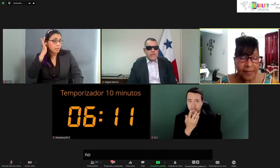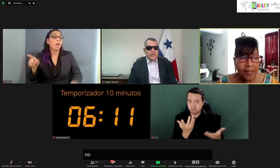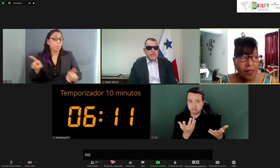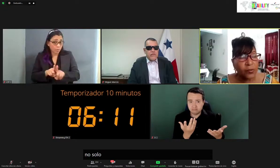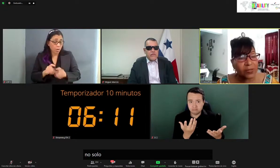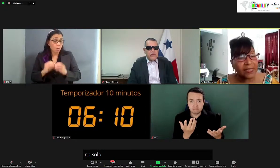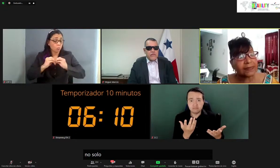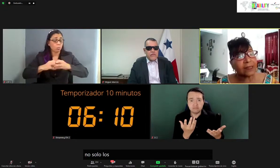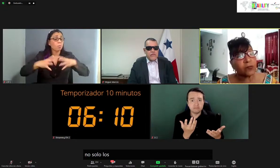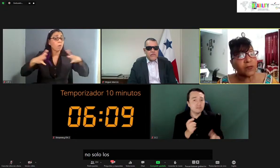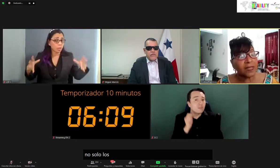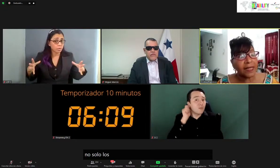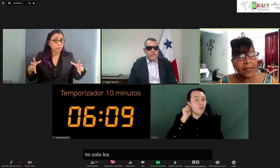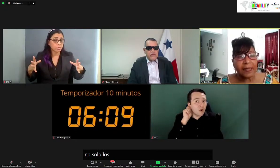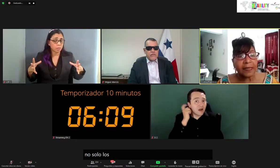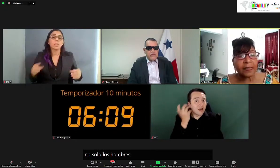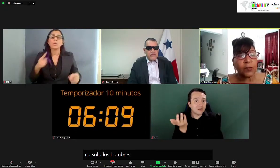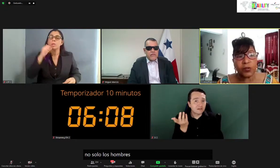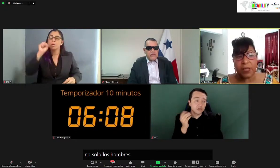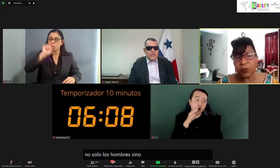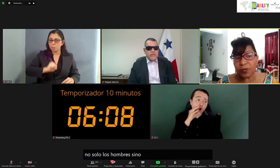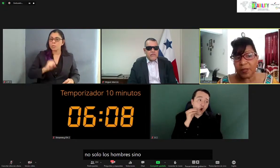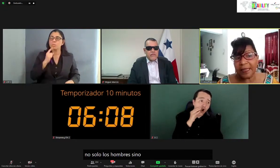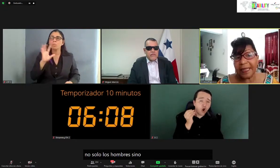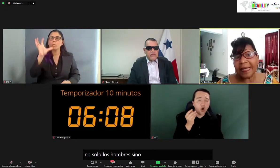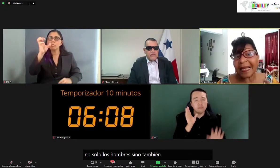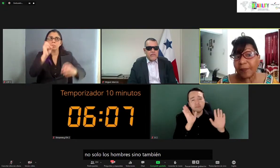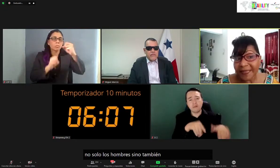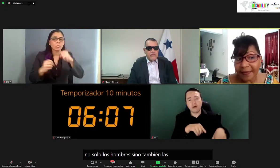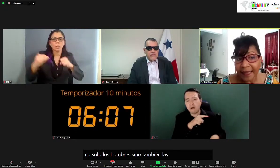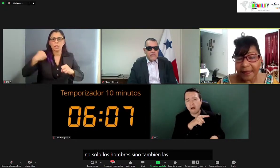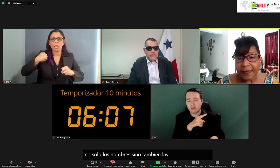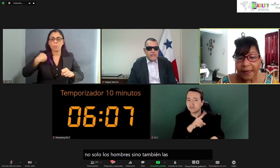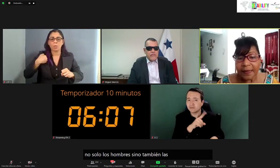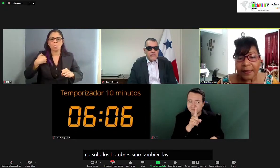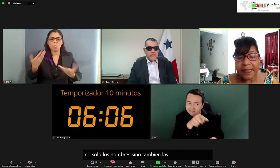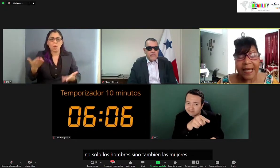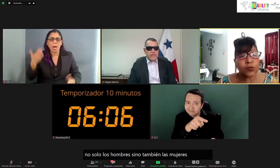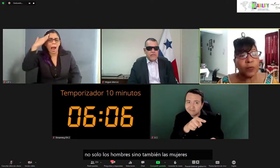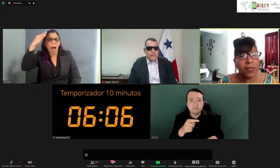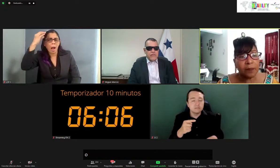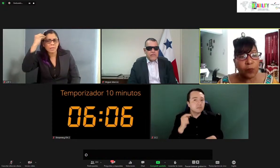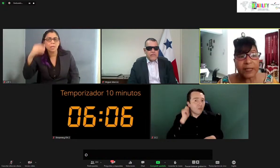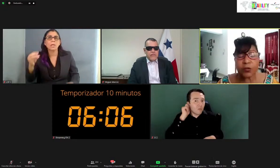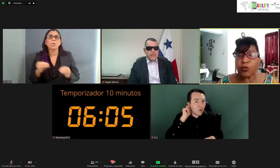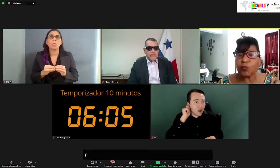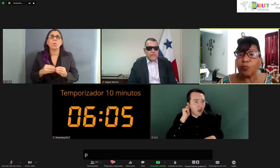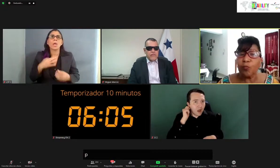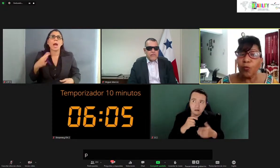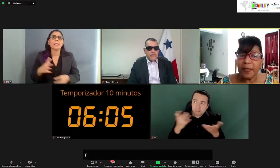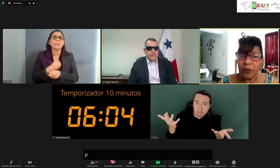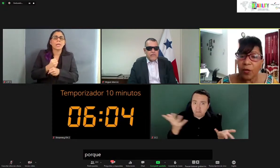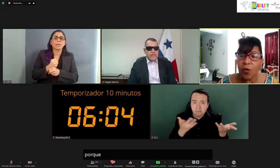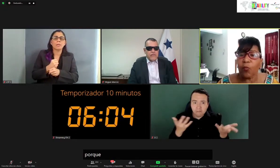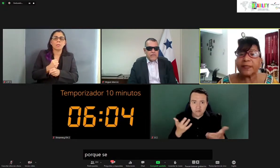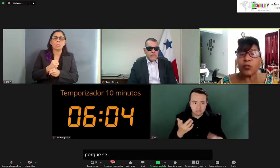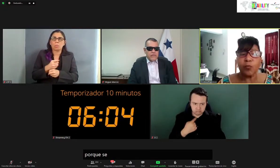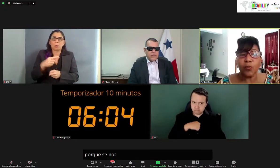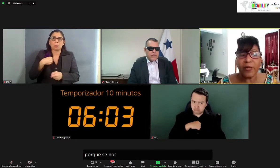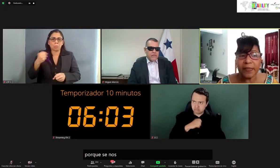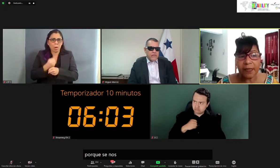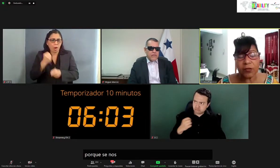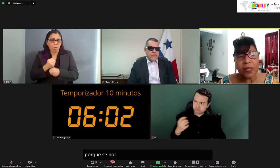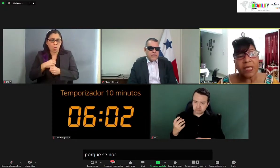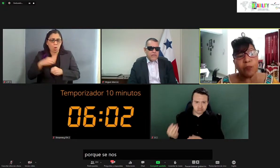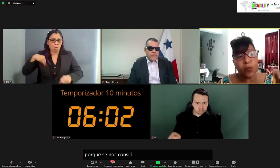disabilities but even more for women with disabilities because we are considered not to have the capacity to take